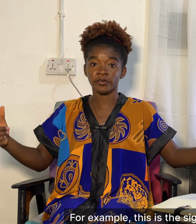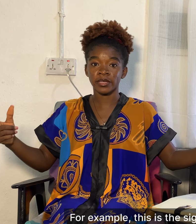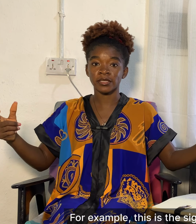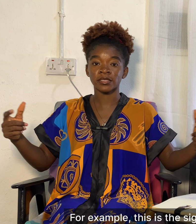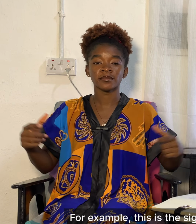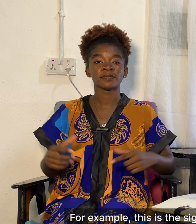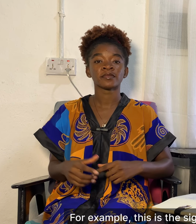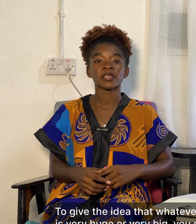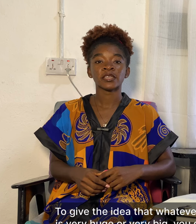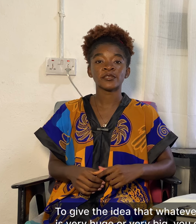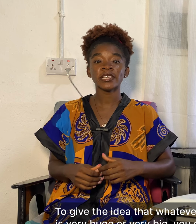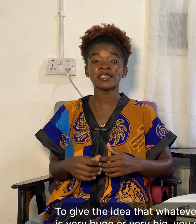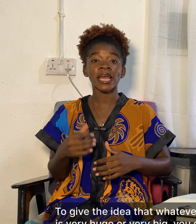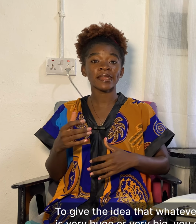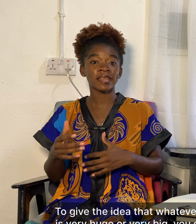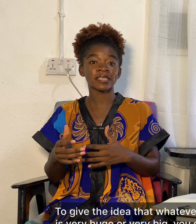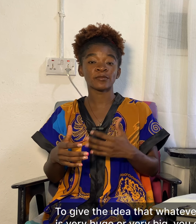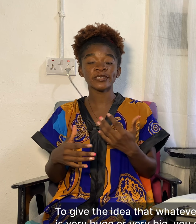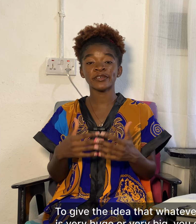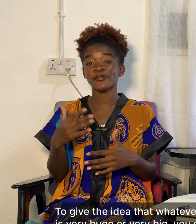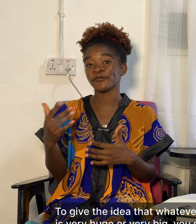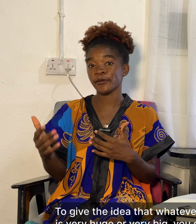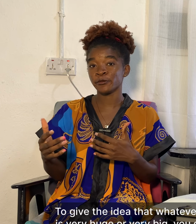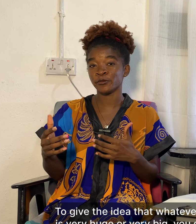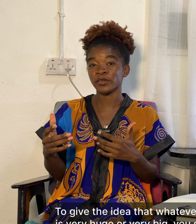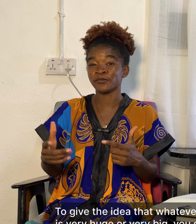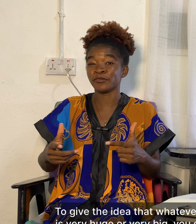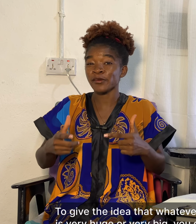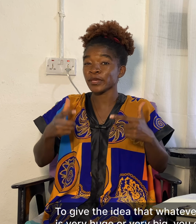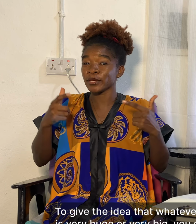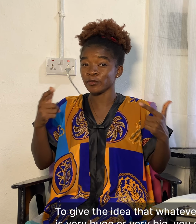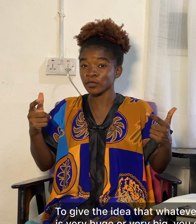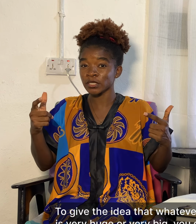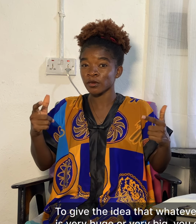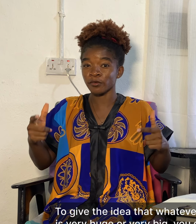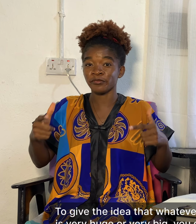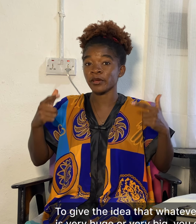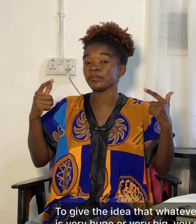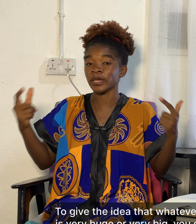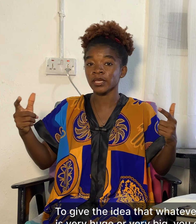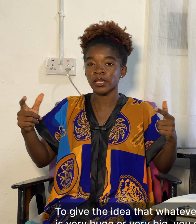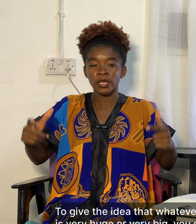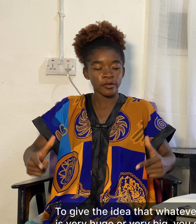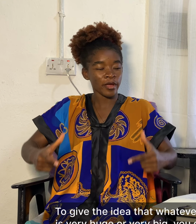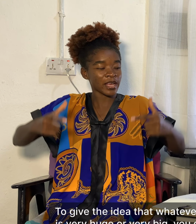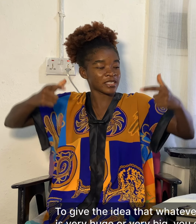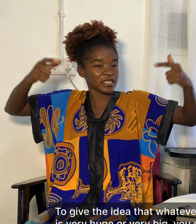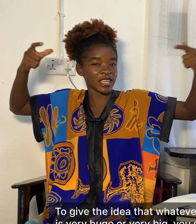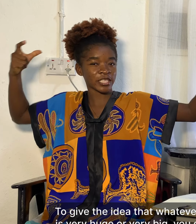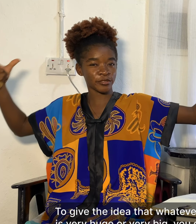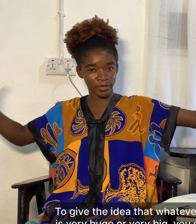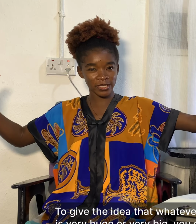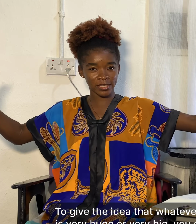great. To give the idea that whatever you're referring to is very huge or very big, you exaggerate the